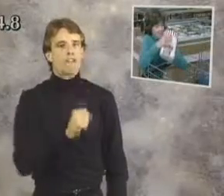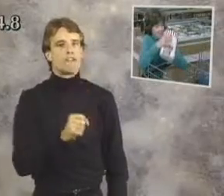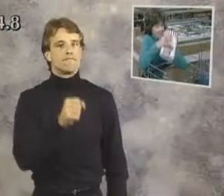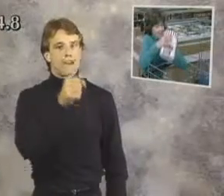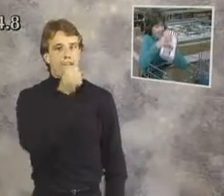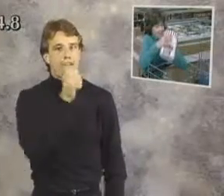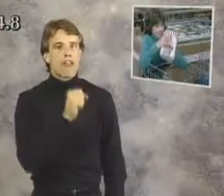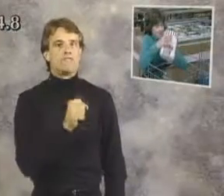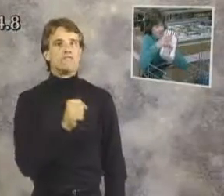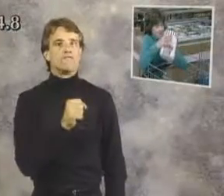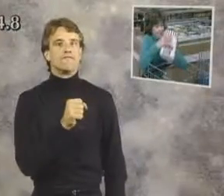Ice cream.